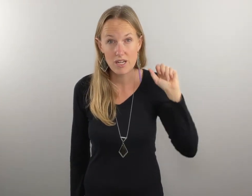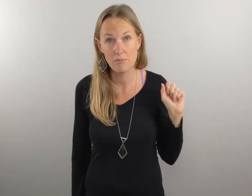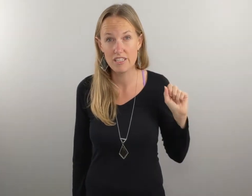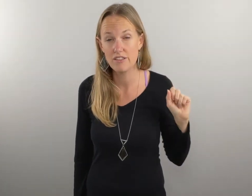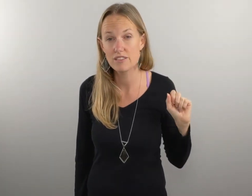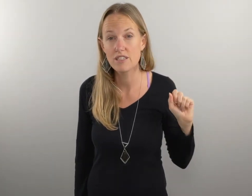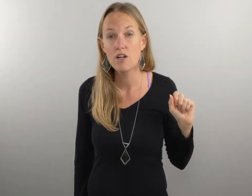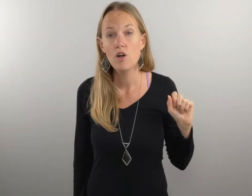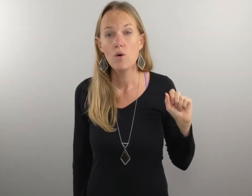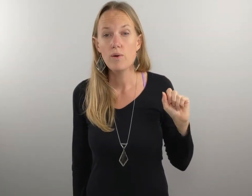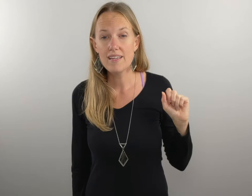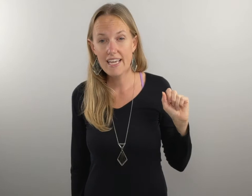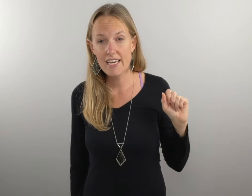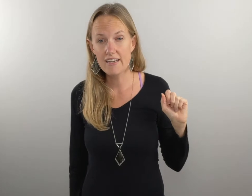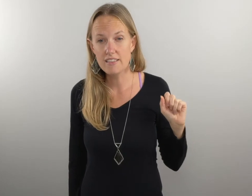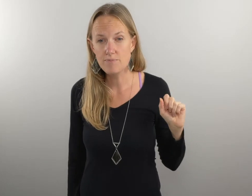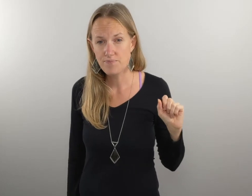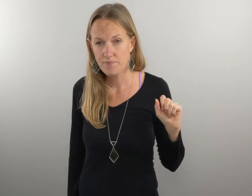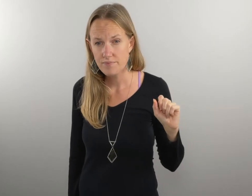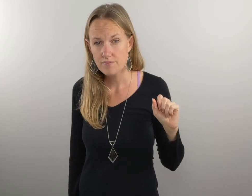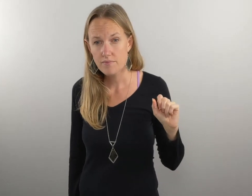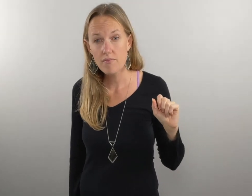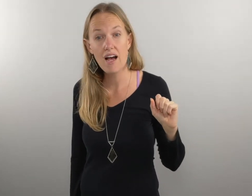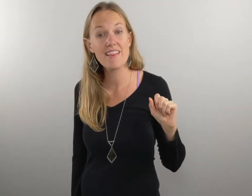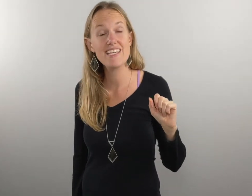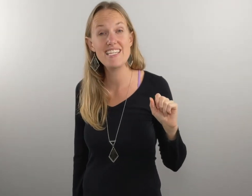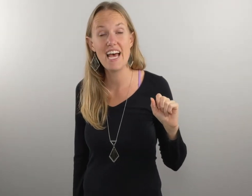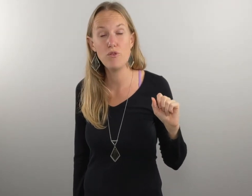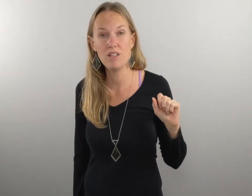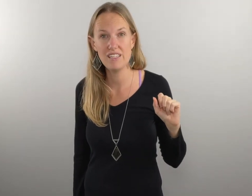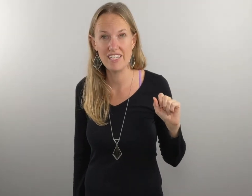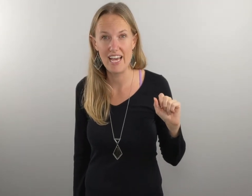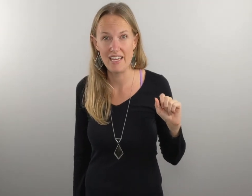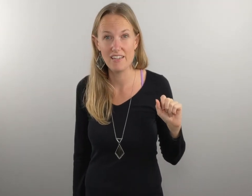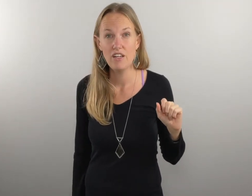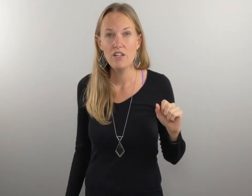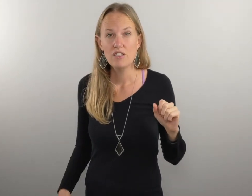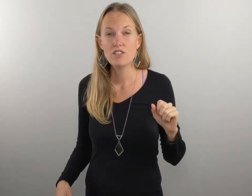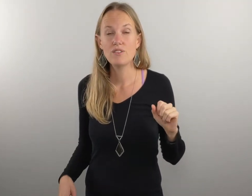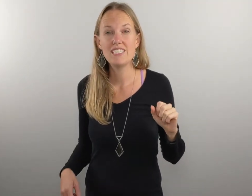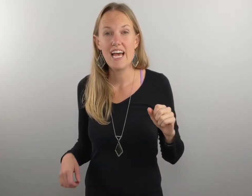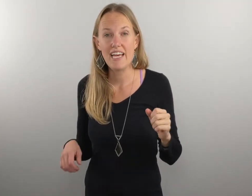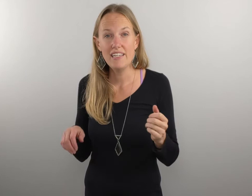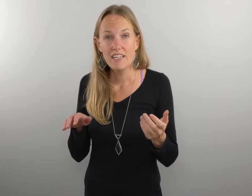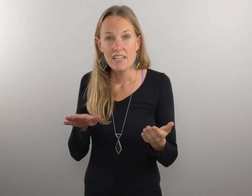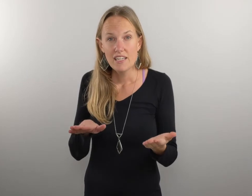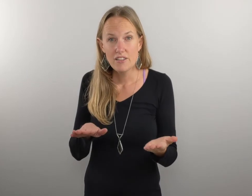commonly used. Will hear, the dead will live again. So dead, you